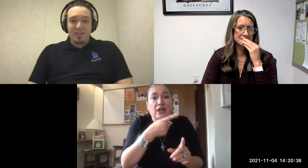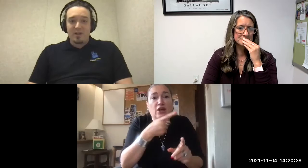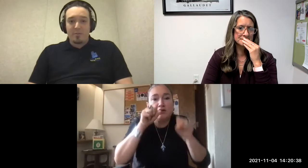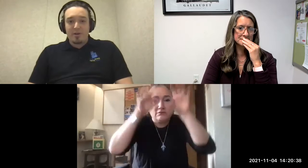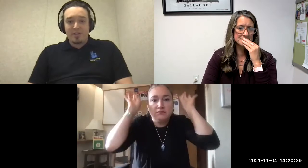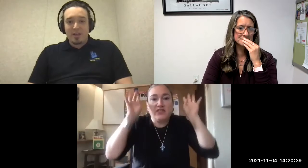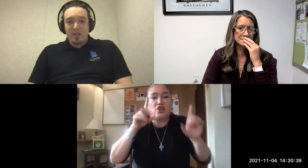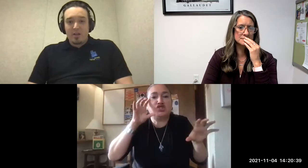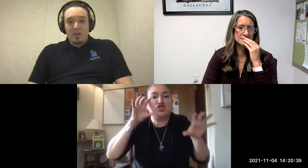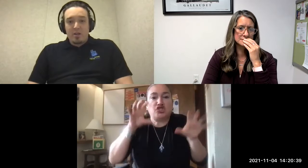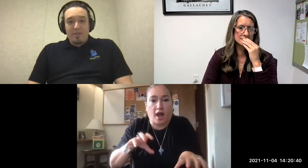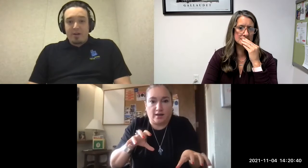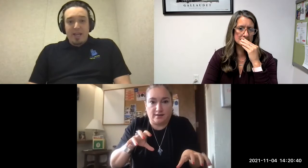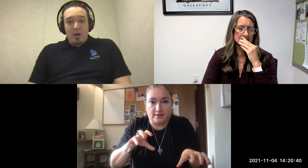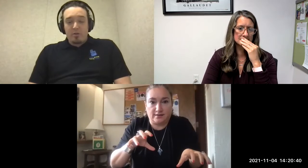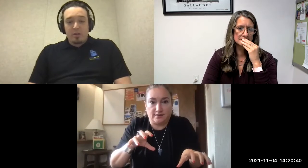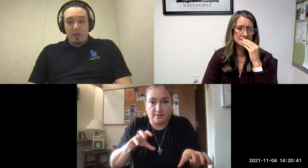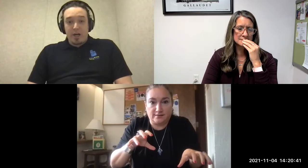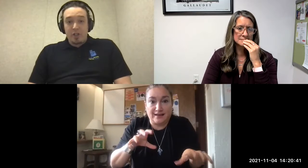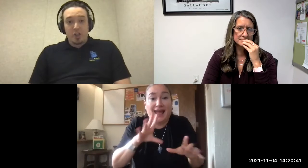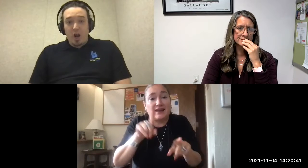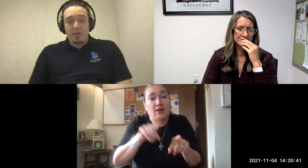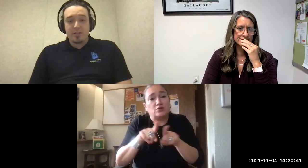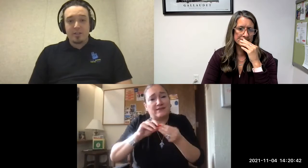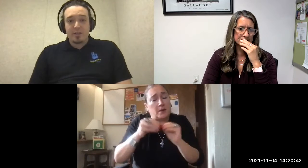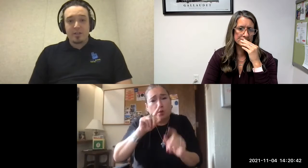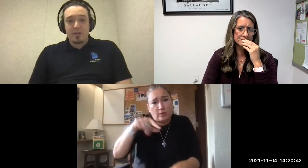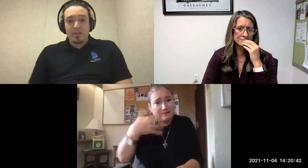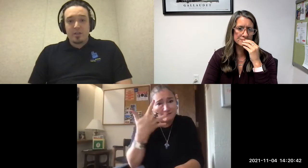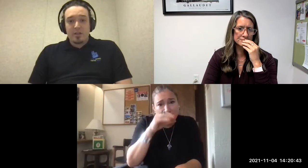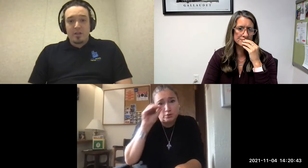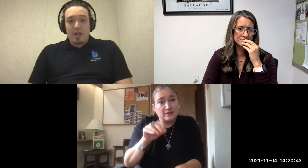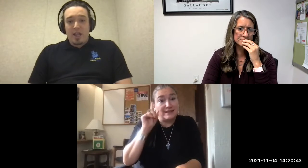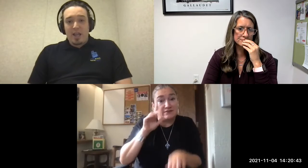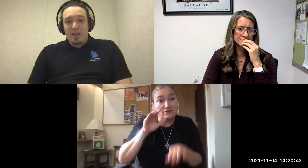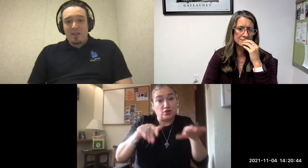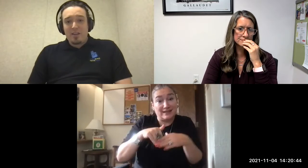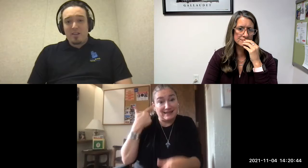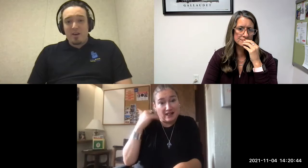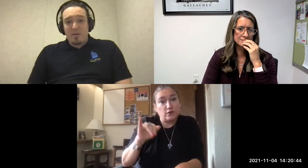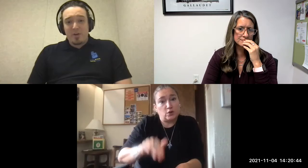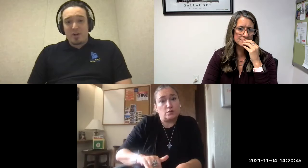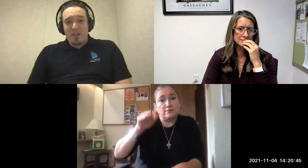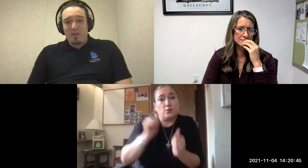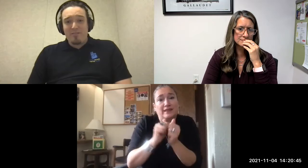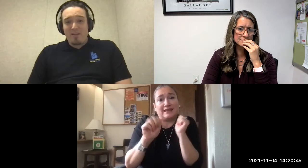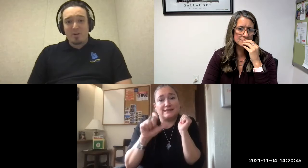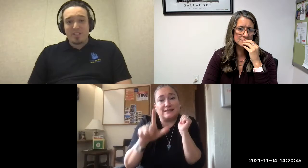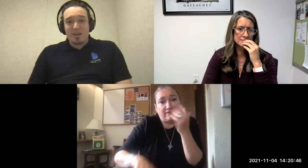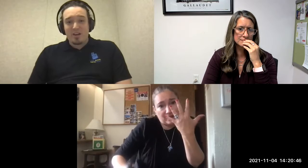see the numbers, they freak out. They're shocked. And the numbers show that only 5% of